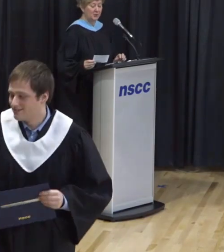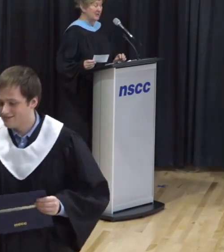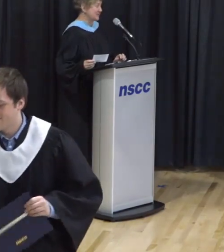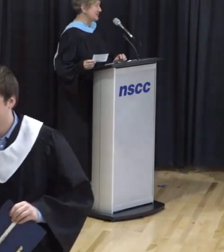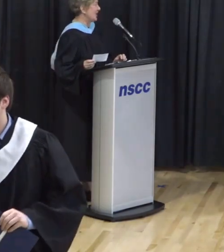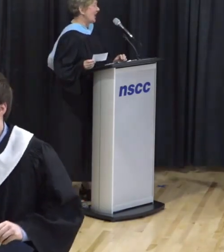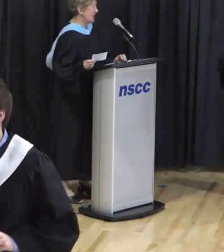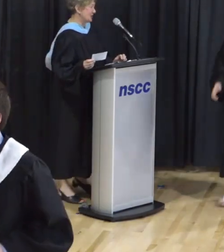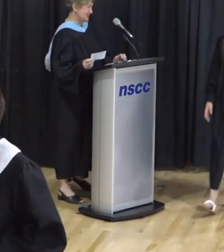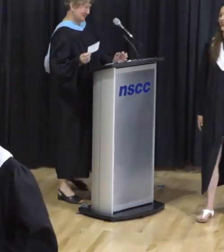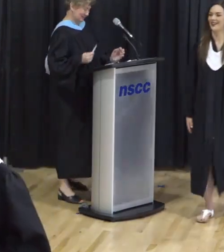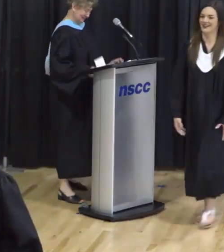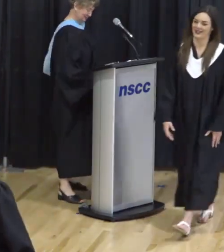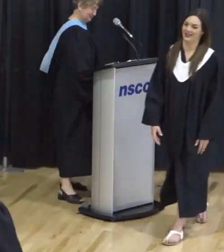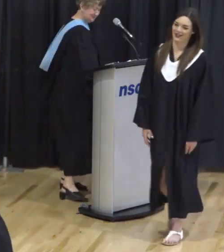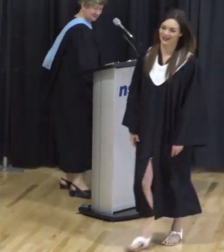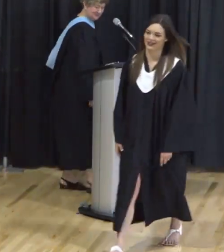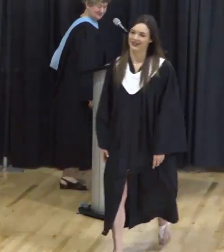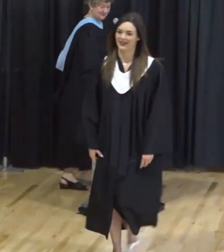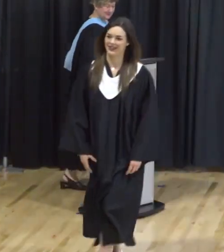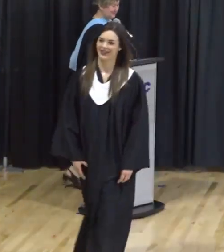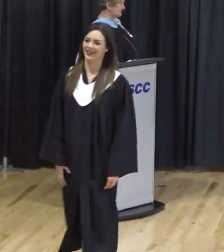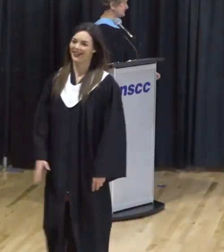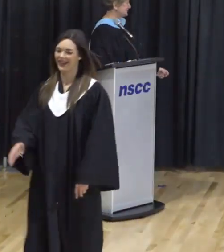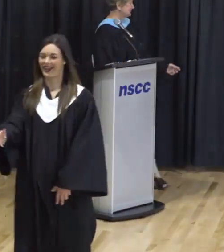Sarah Humans, Honors.